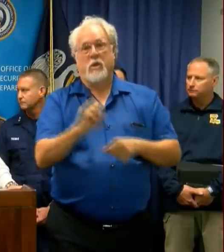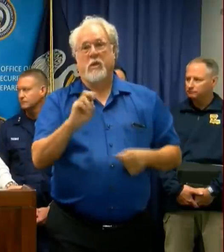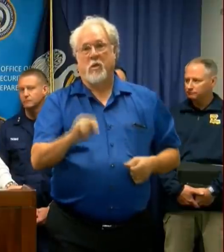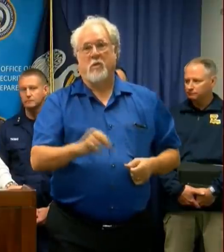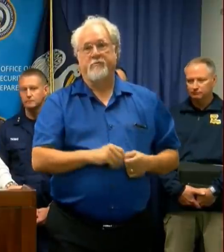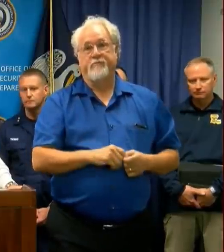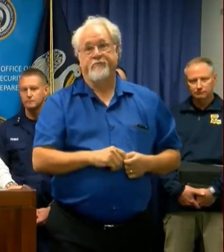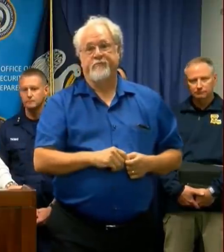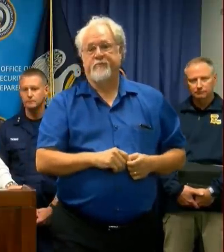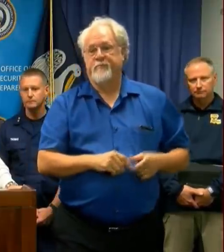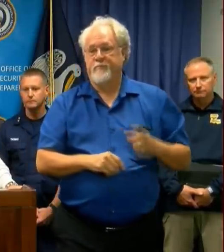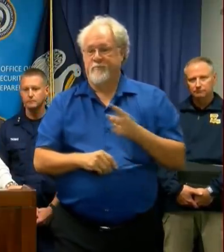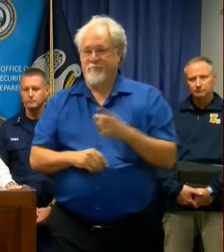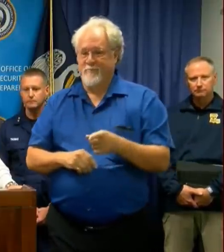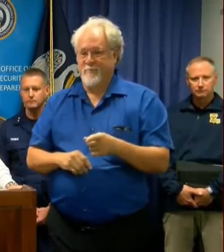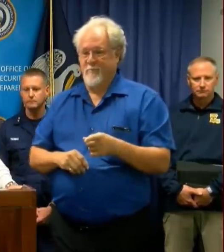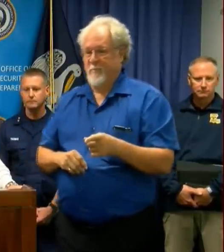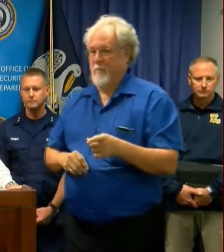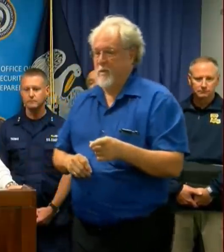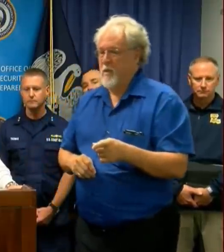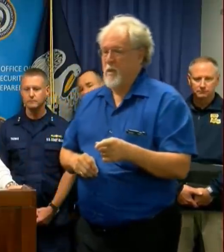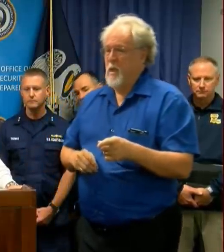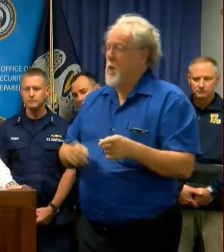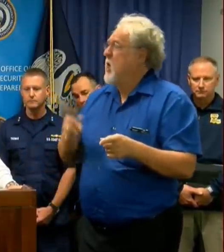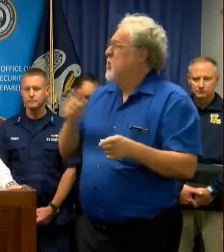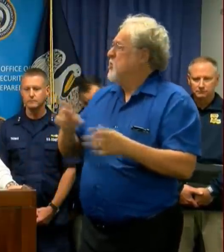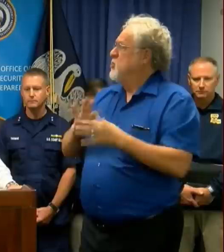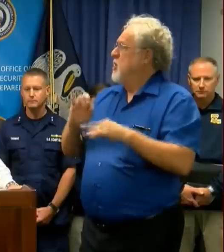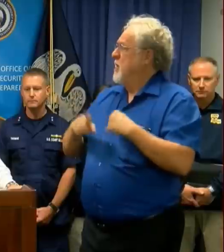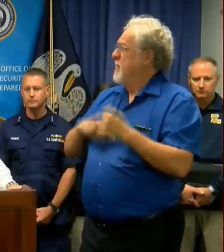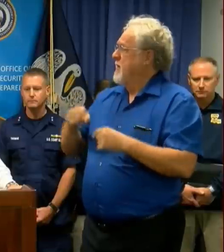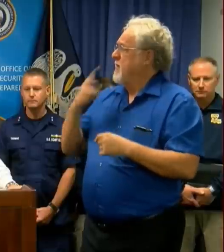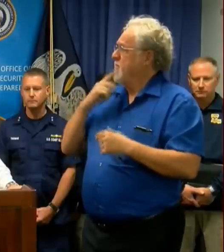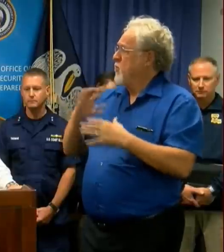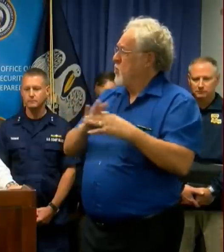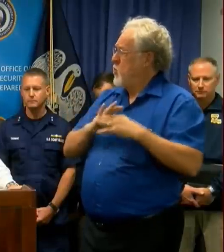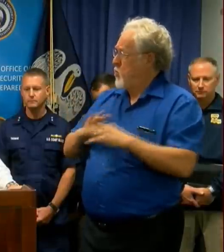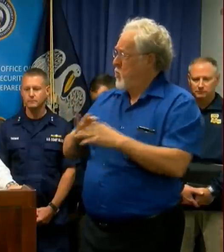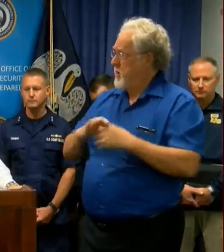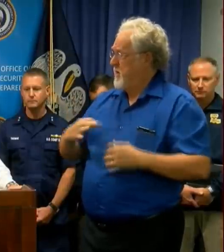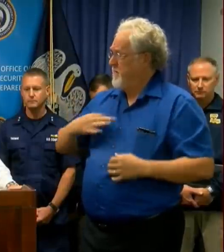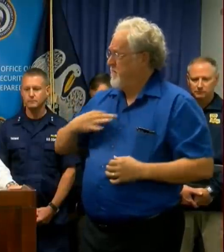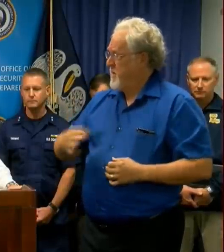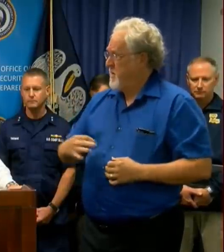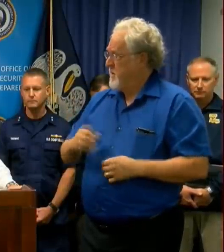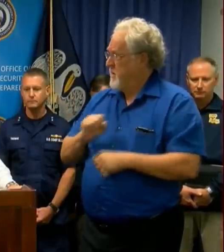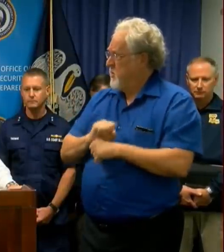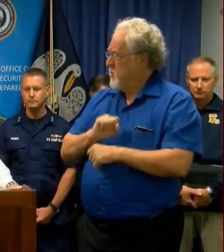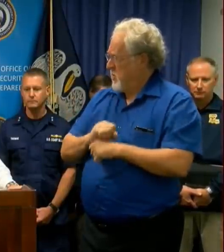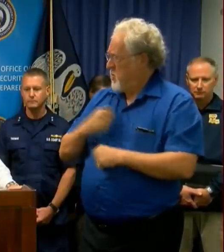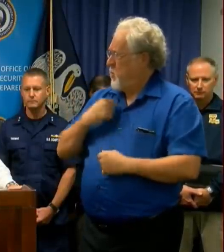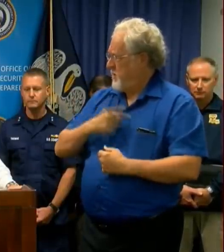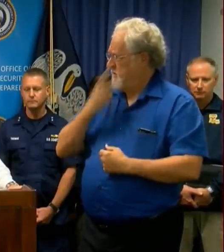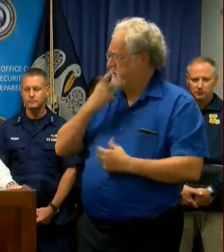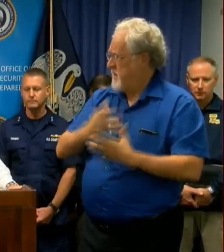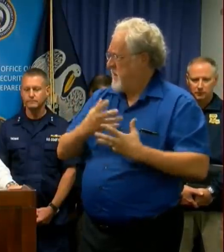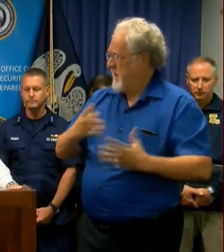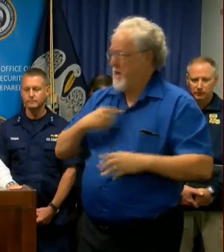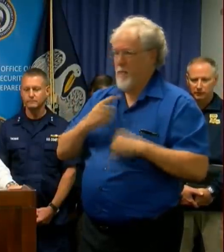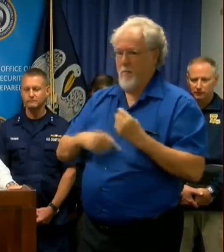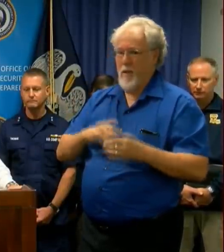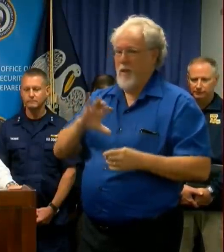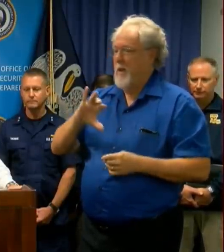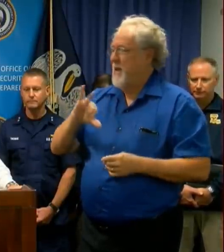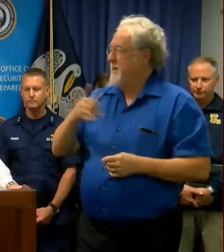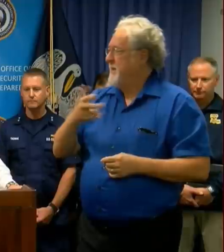on. Yes, ma'am. You spoke about the need for a coordinated volunteer effort. We've seen a lot and heard a lot